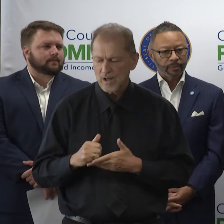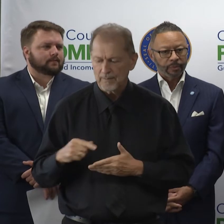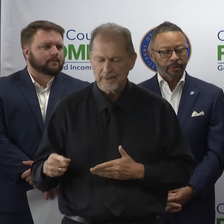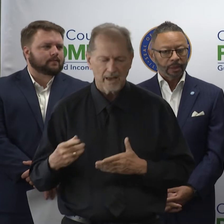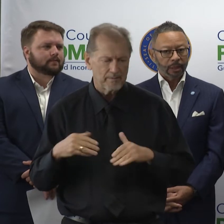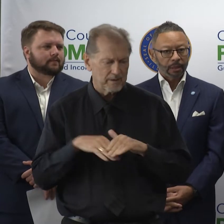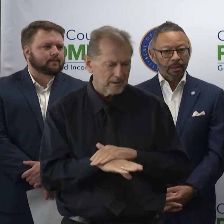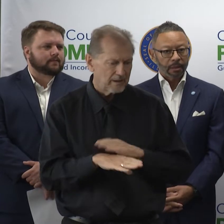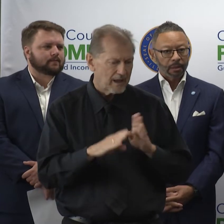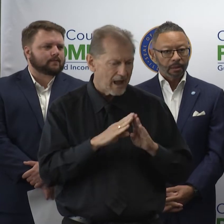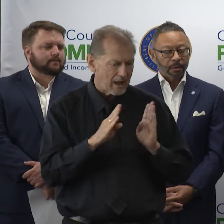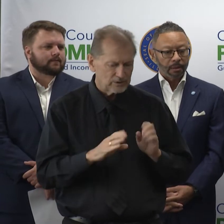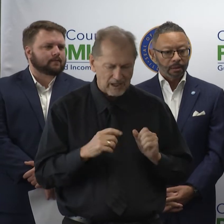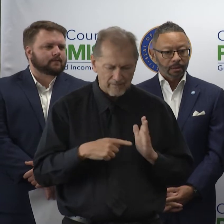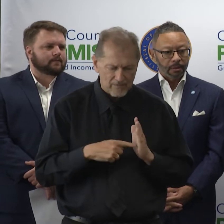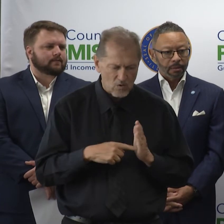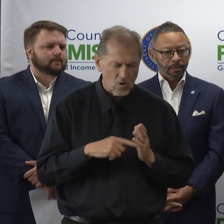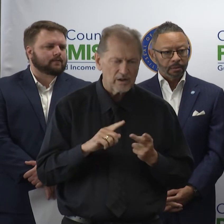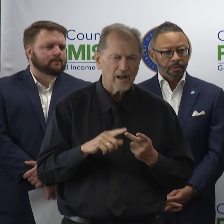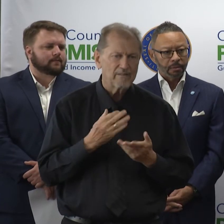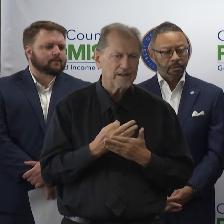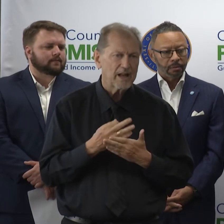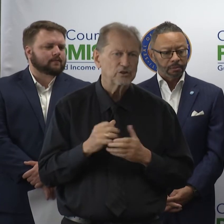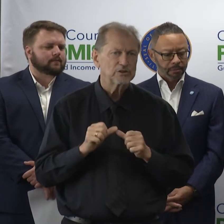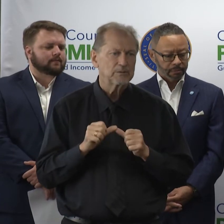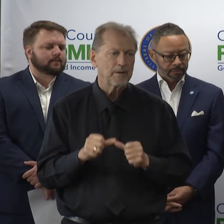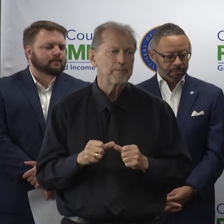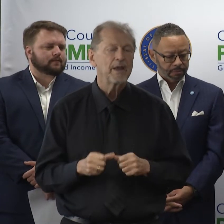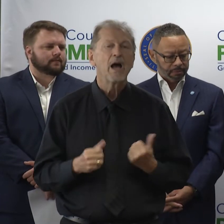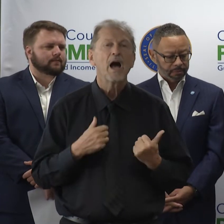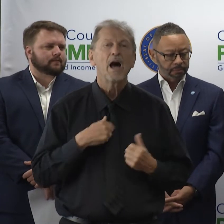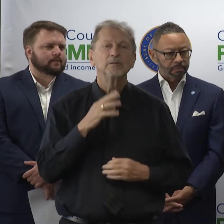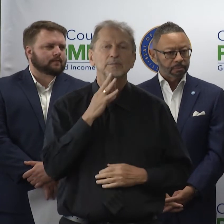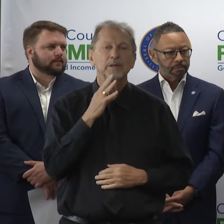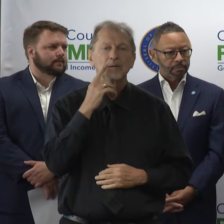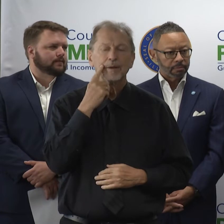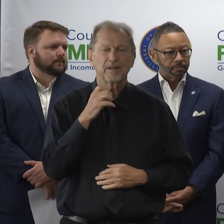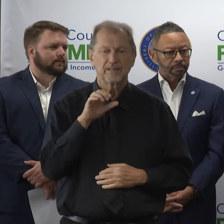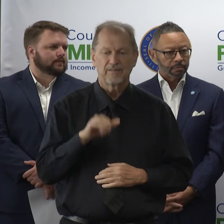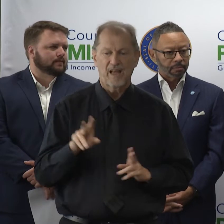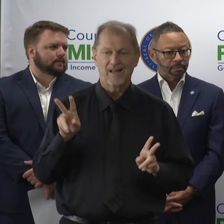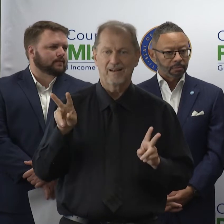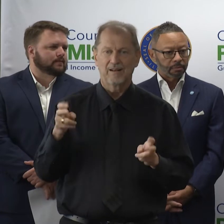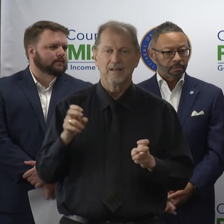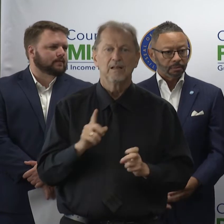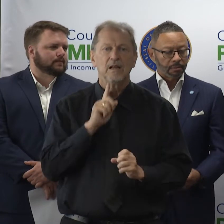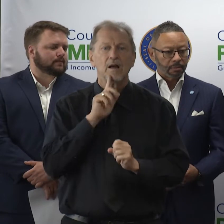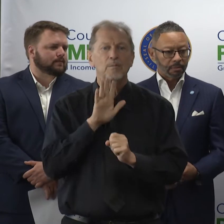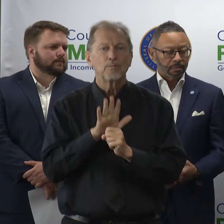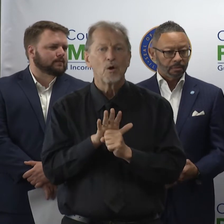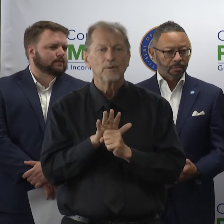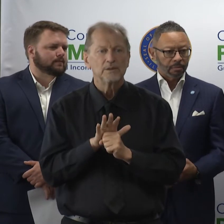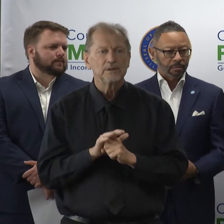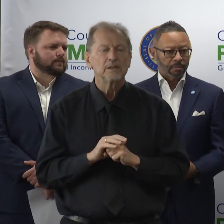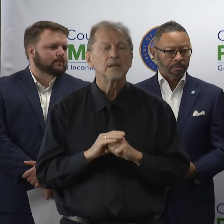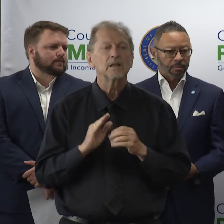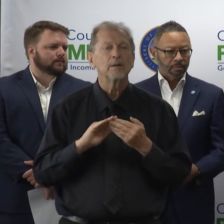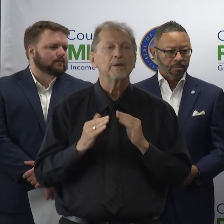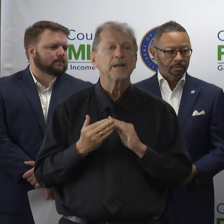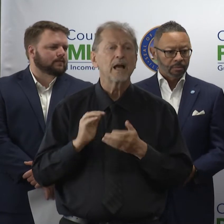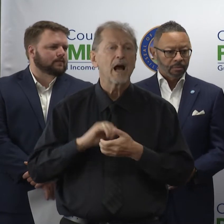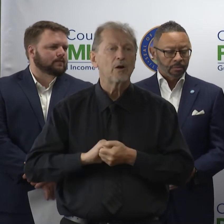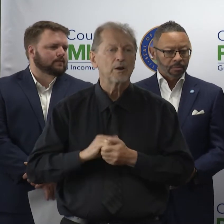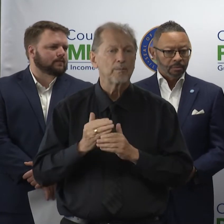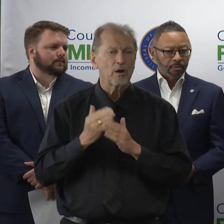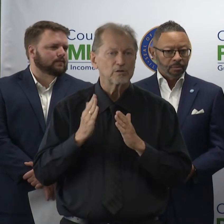financial capability needs. Today, I'm speaking on behalf of Cook County Promises Community Outreach Partners. As we get ready to